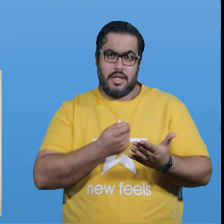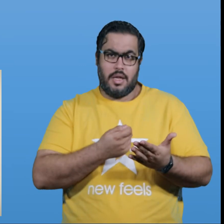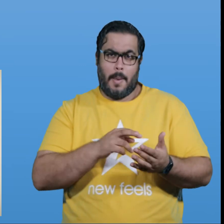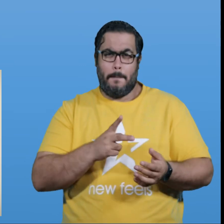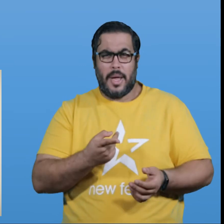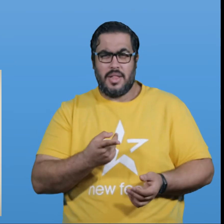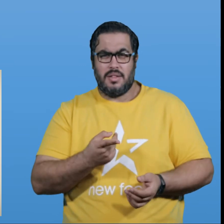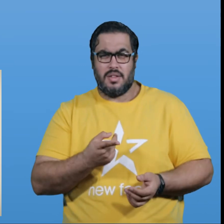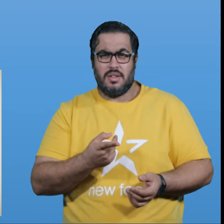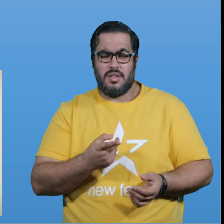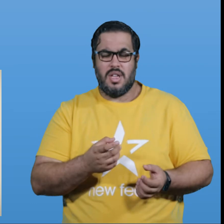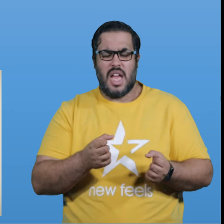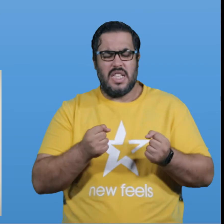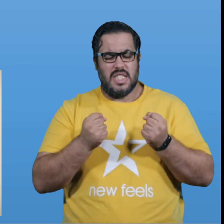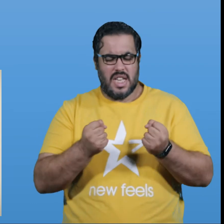handwriting and difficult.